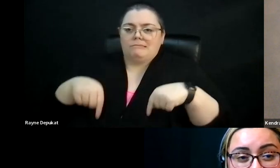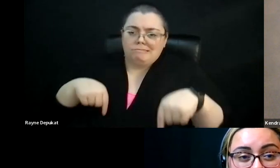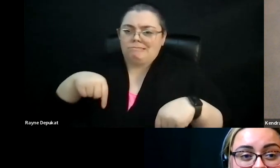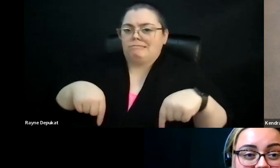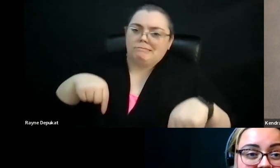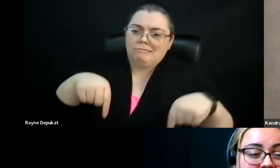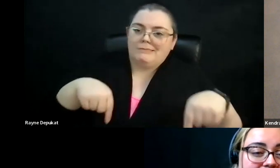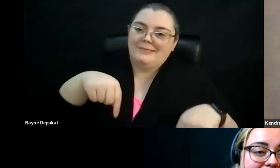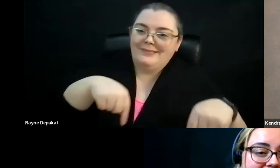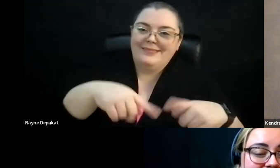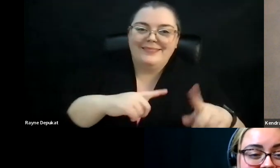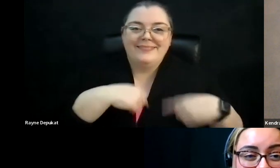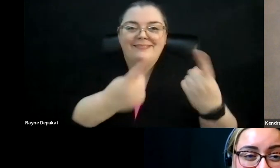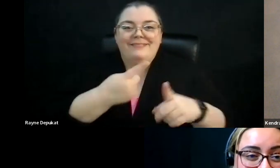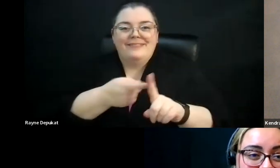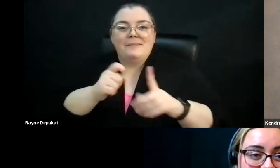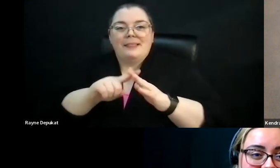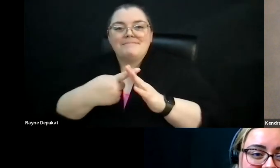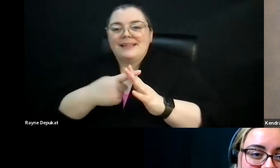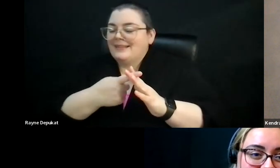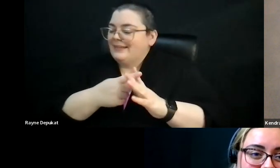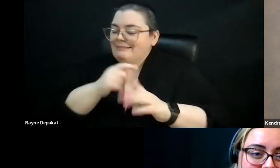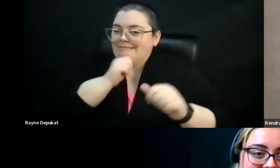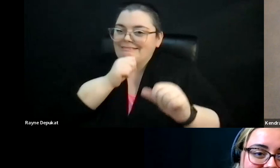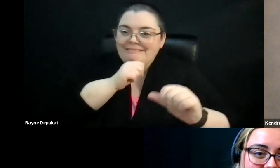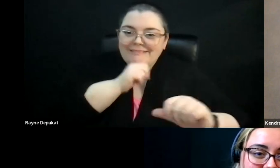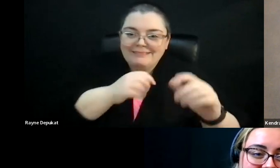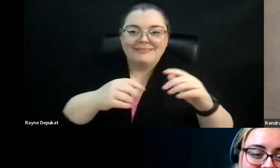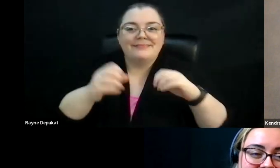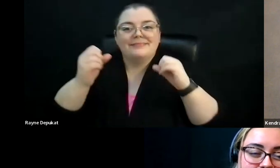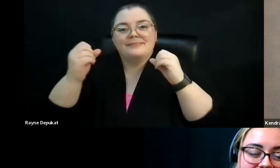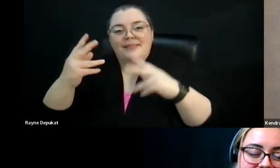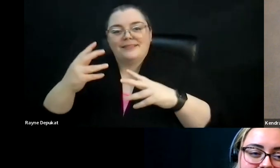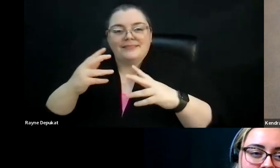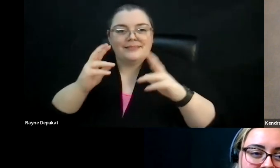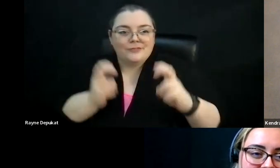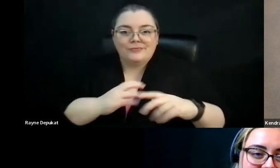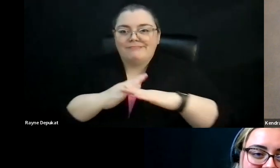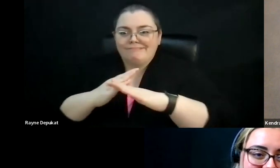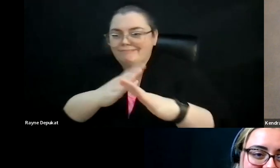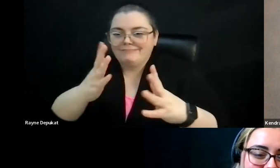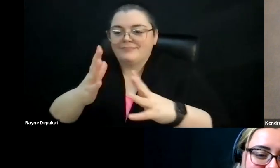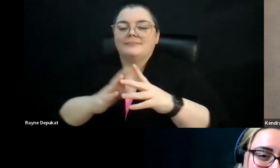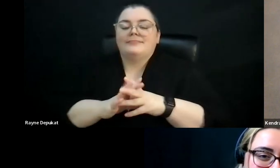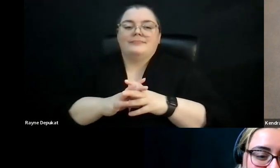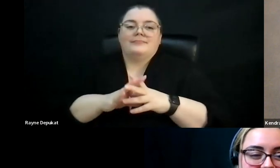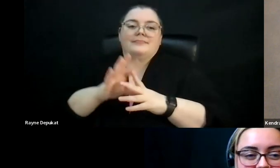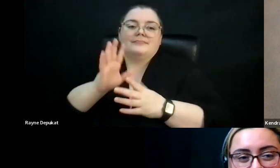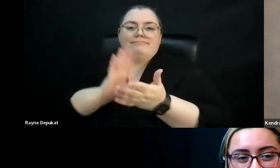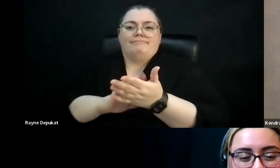committee has been kind of staggering along from the beginning, but we've, overcome many things, had many issues, obstacles